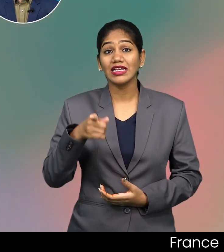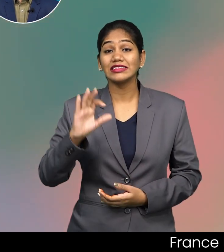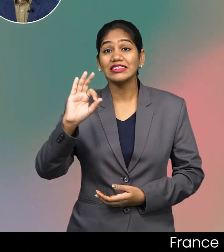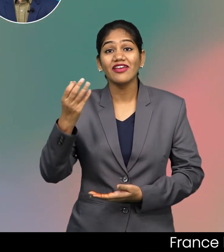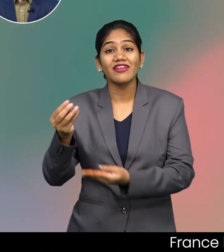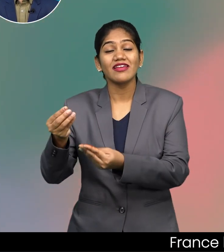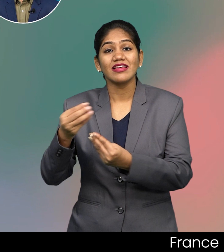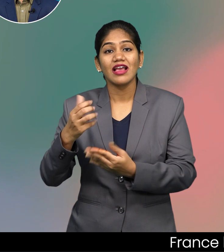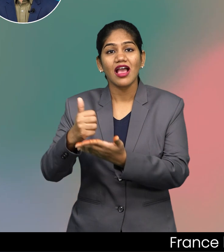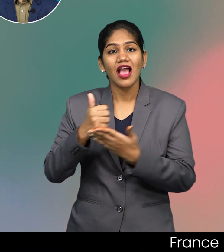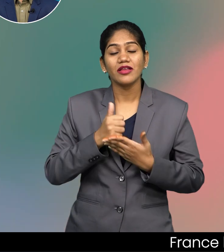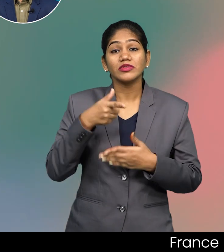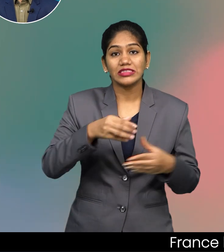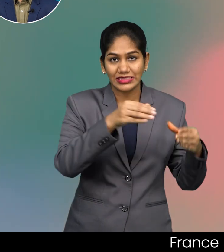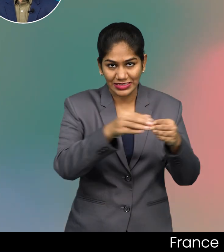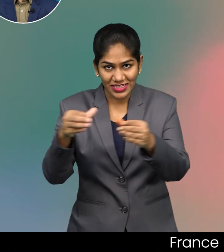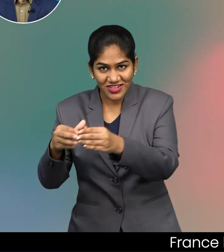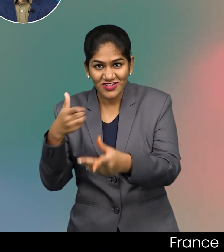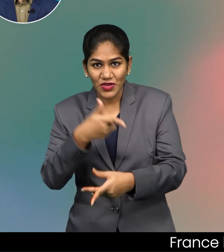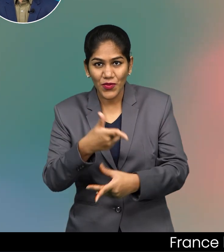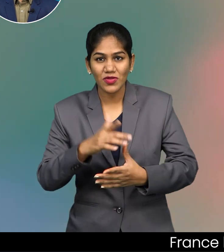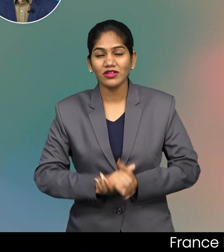France helped the colonies